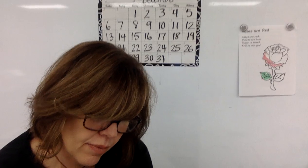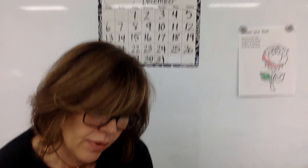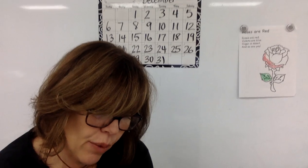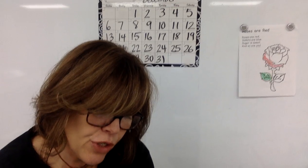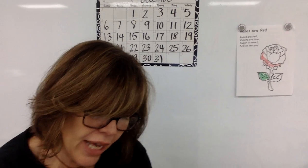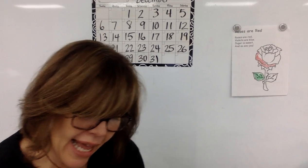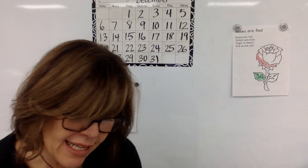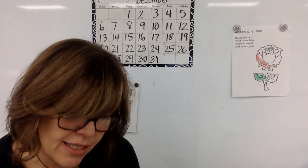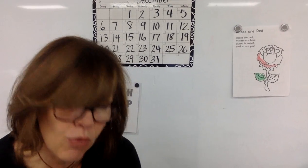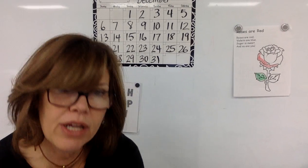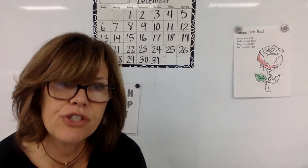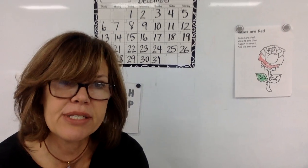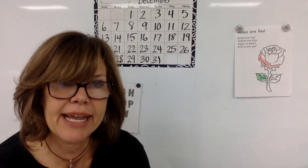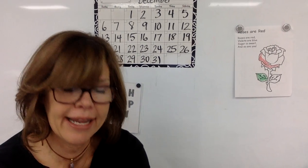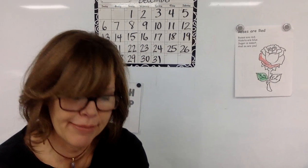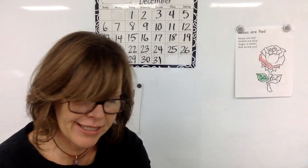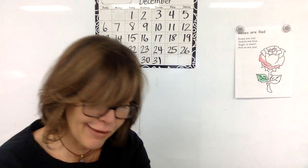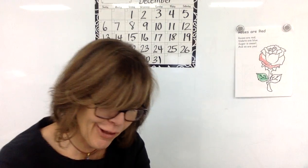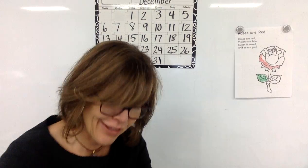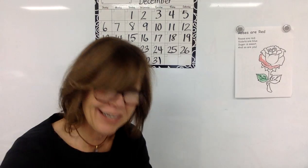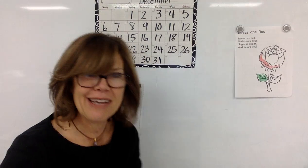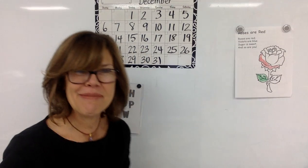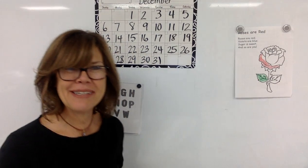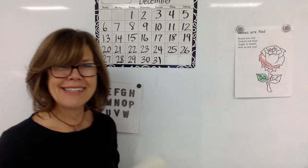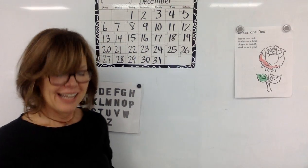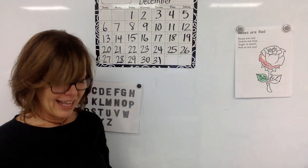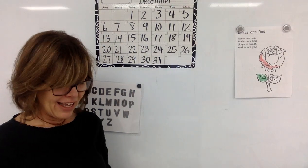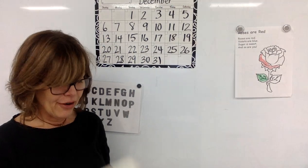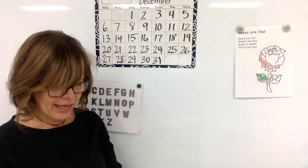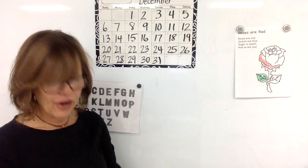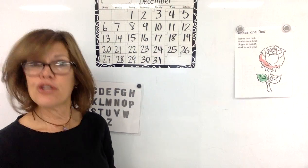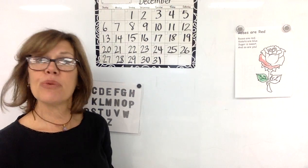I wish I had someone just to hand me stuff all the time. All right, are you ready?